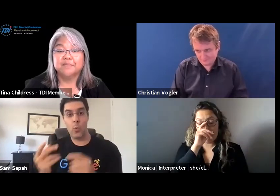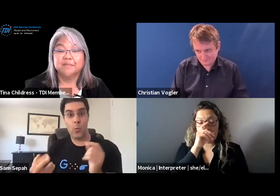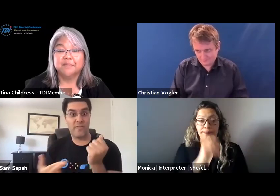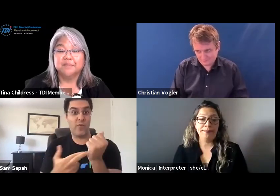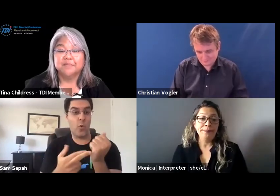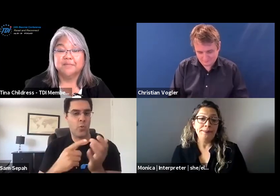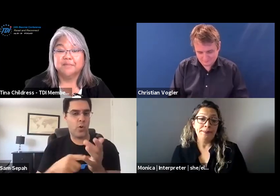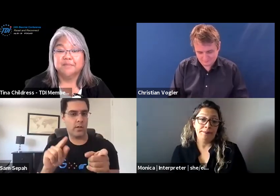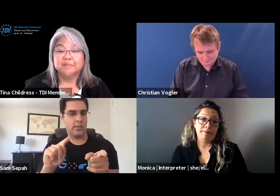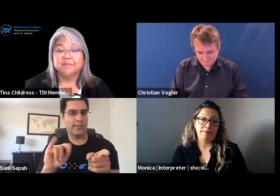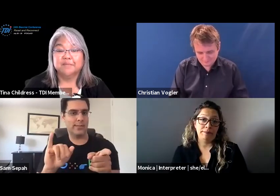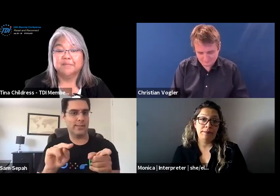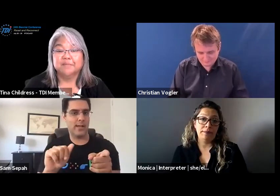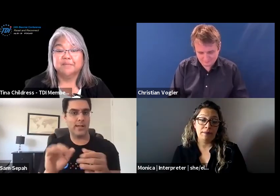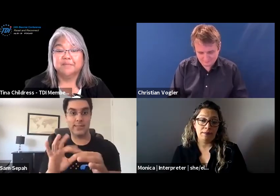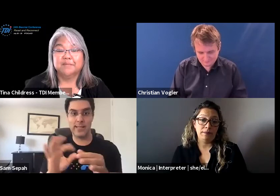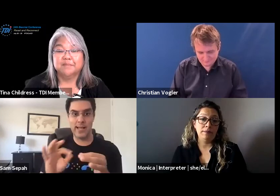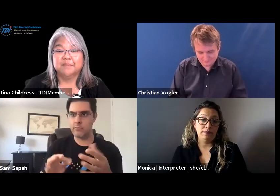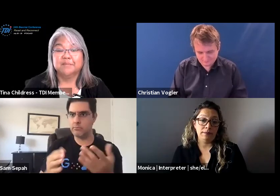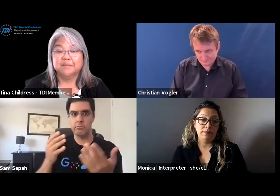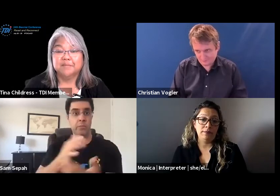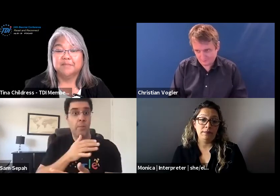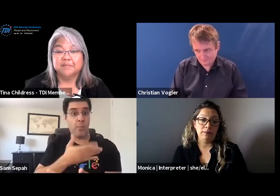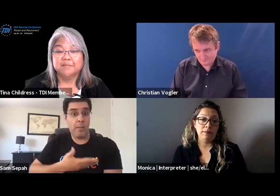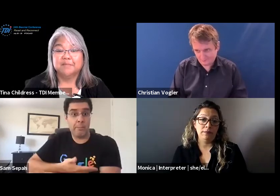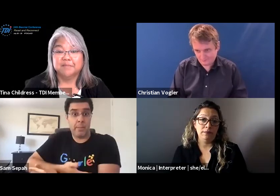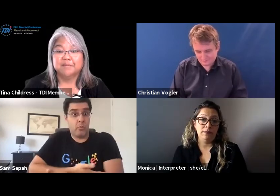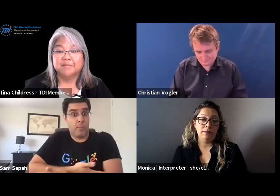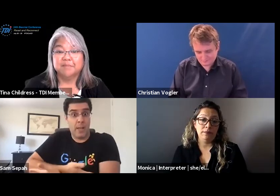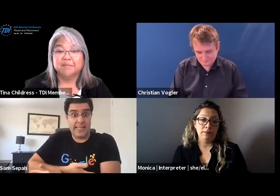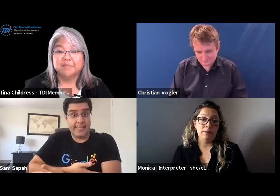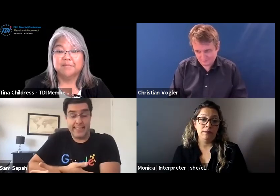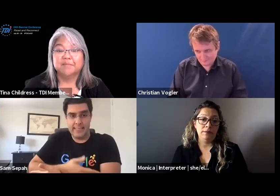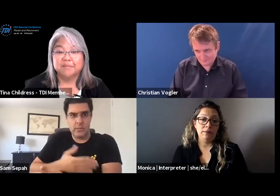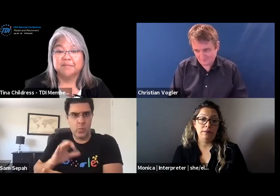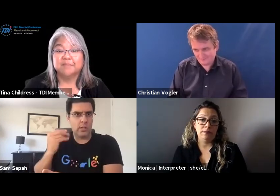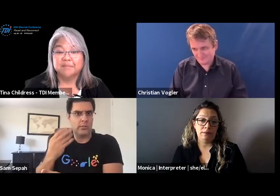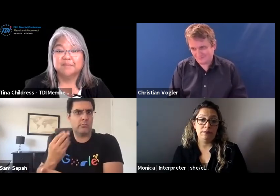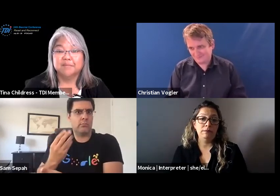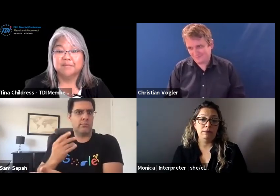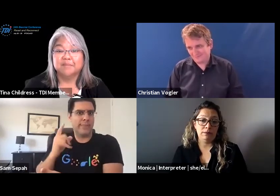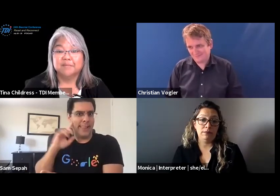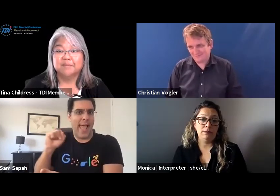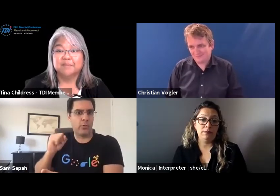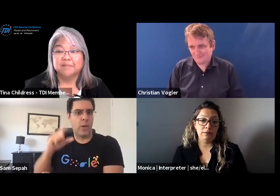and everyone in the world uses it. So to reference what Tina was saying, maybe a mother and a